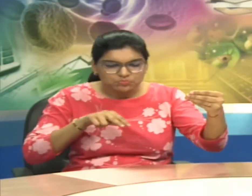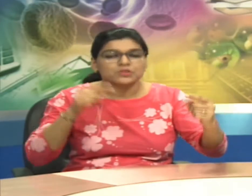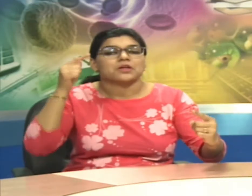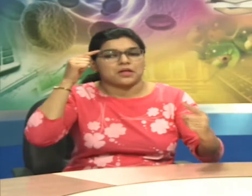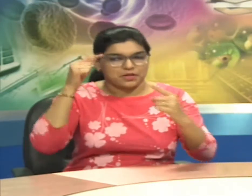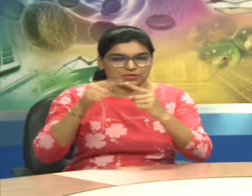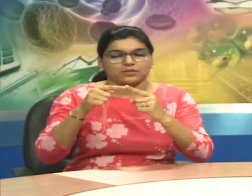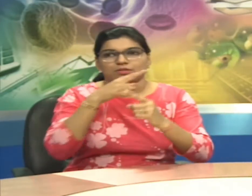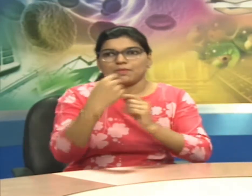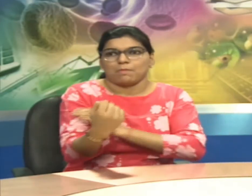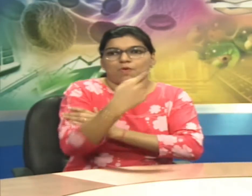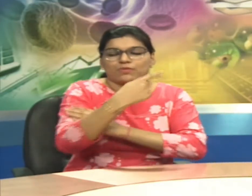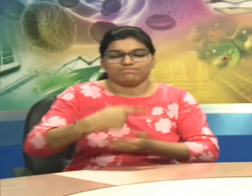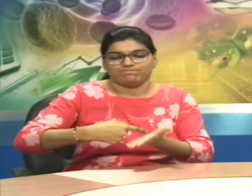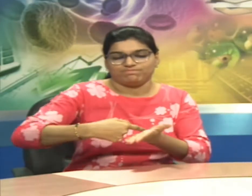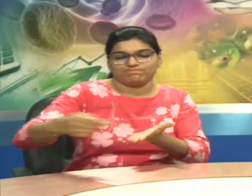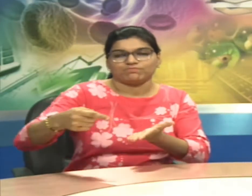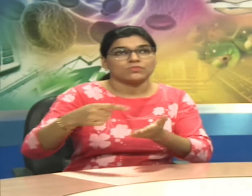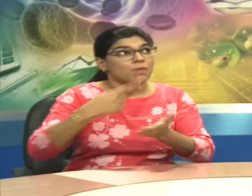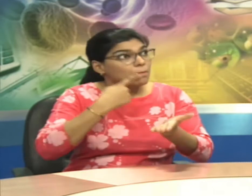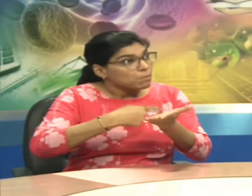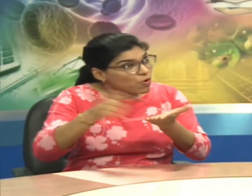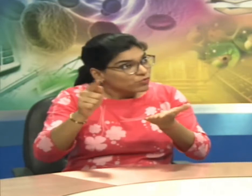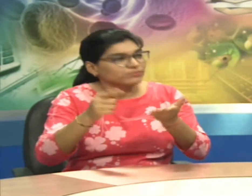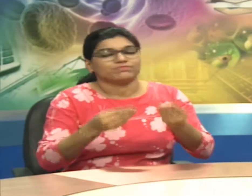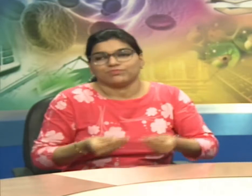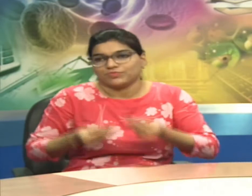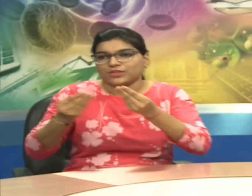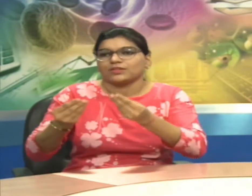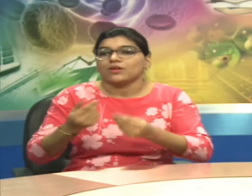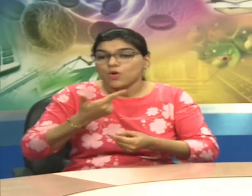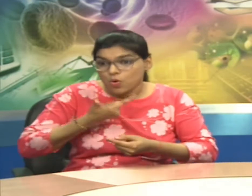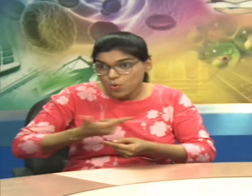by checking all the documents provided by a person.